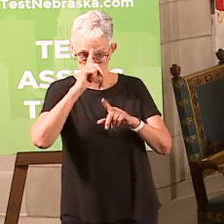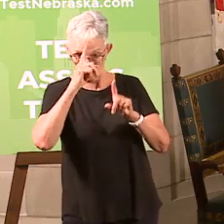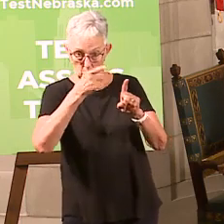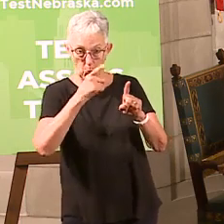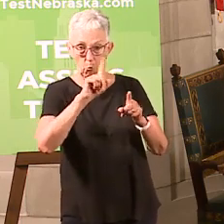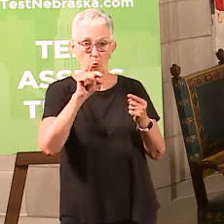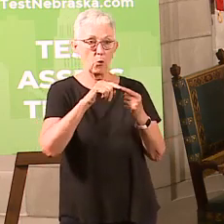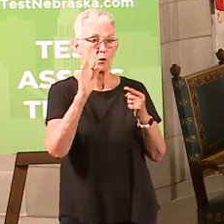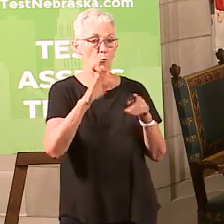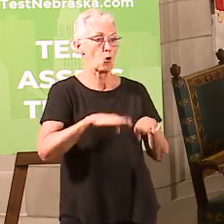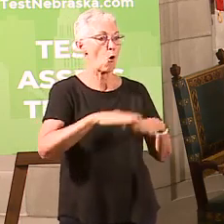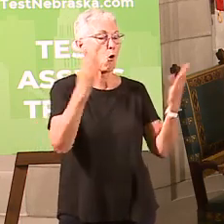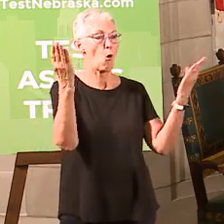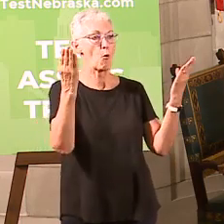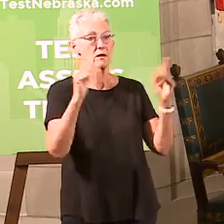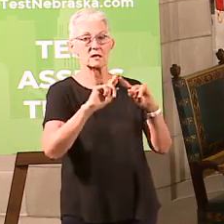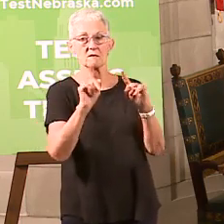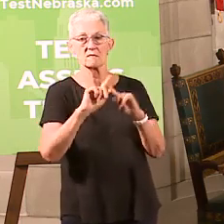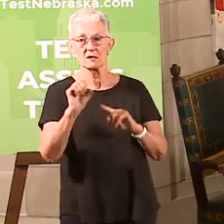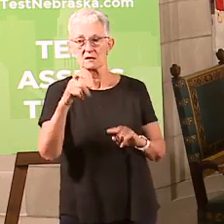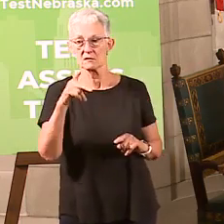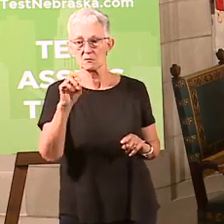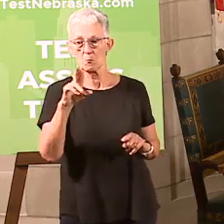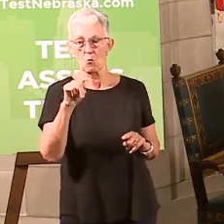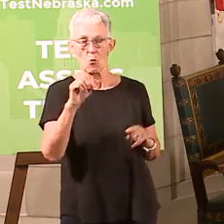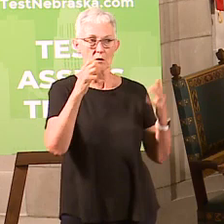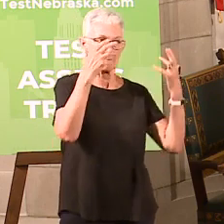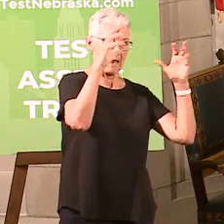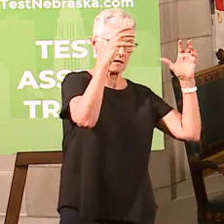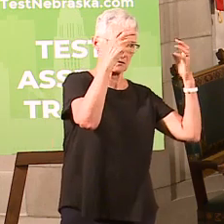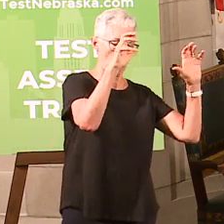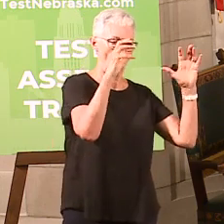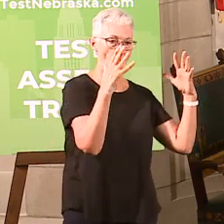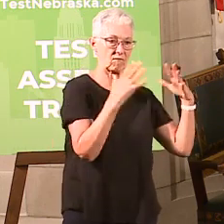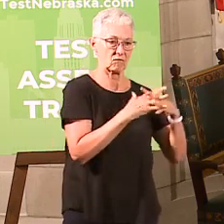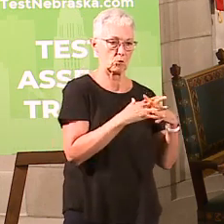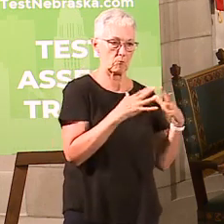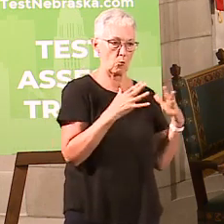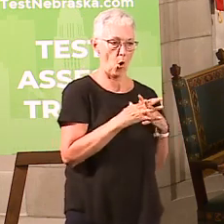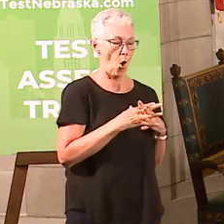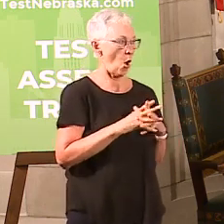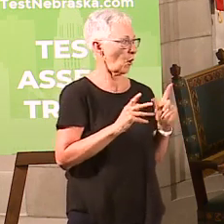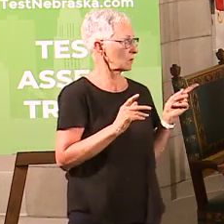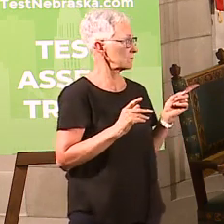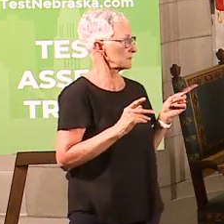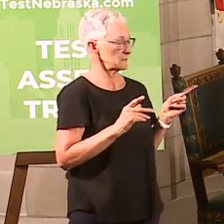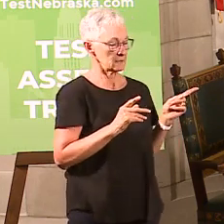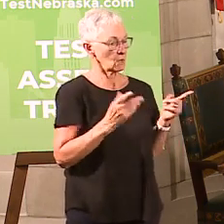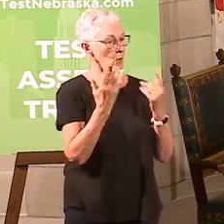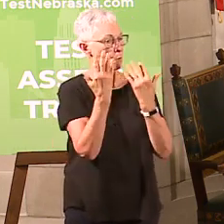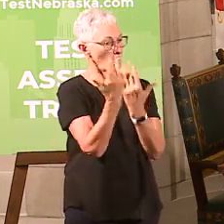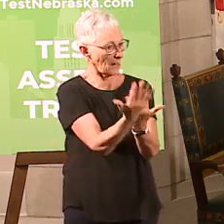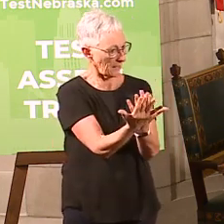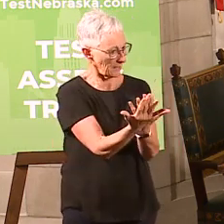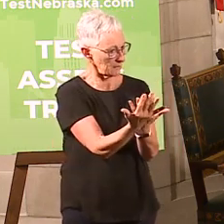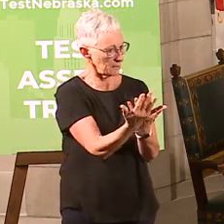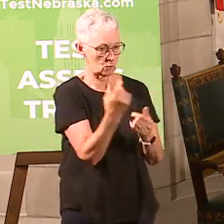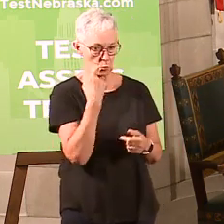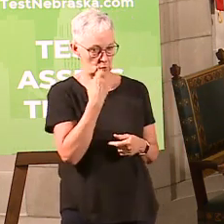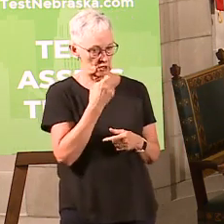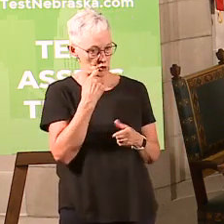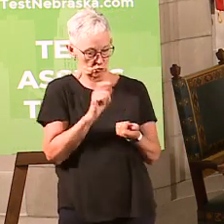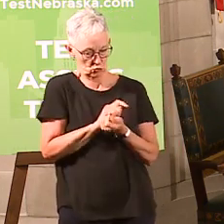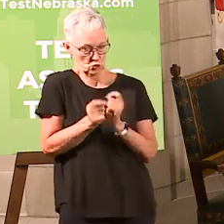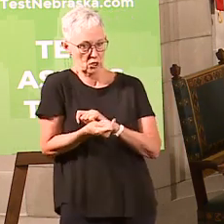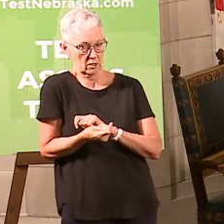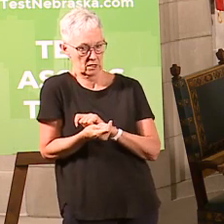and contact sports, specifically basketball and football? And I'd say, Bill, just stay tuned. We're working, we just loosened restrictions June 1st. That was